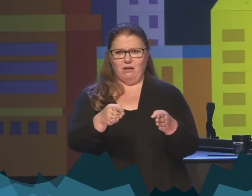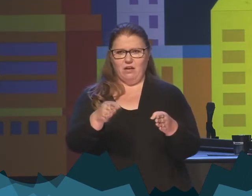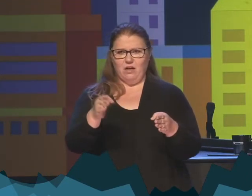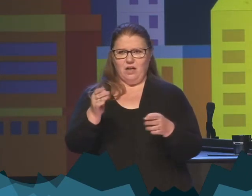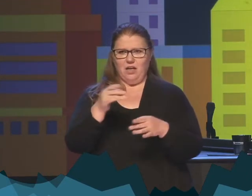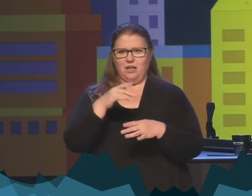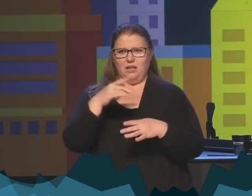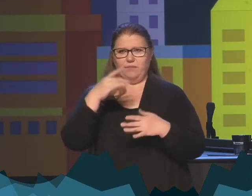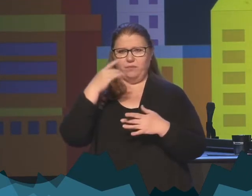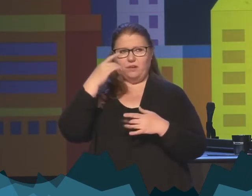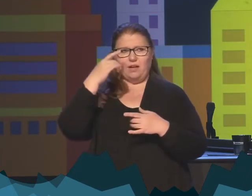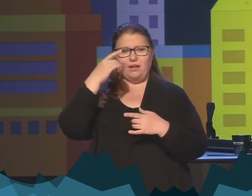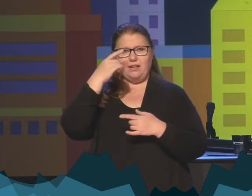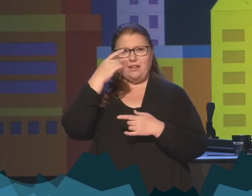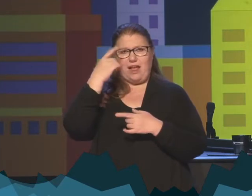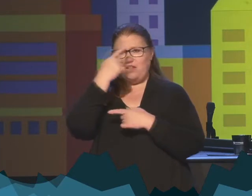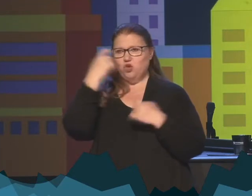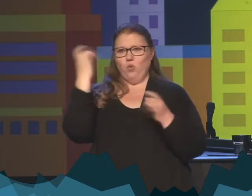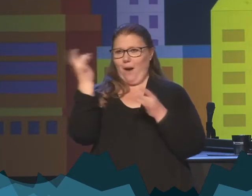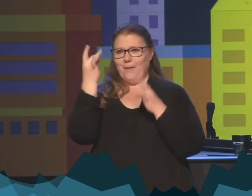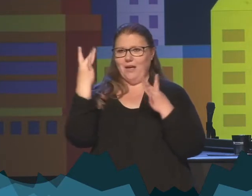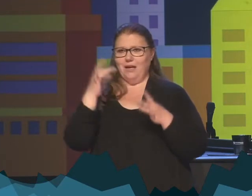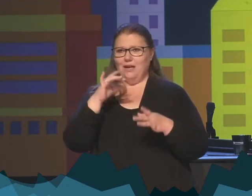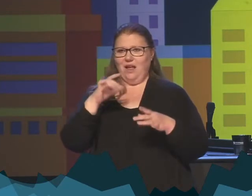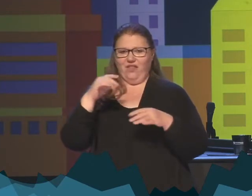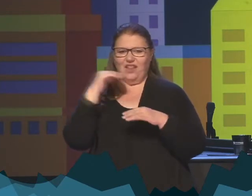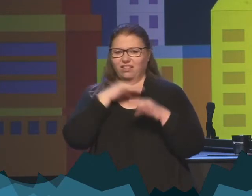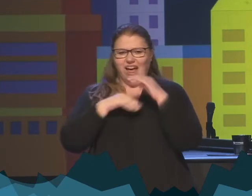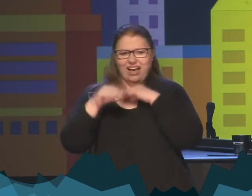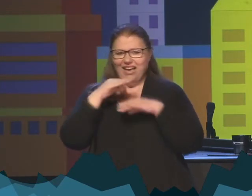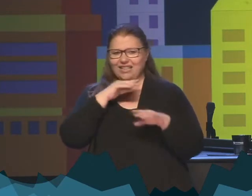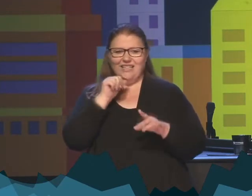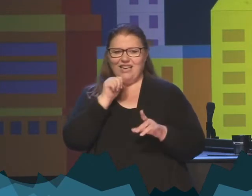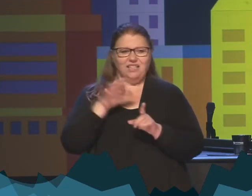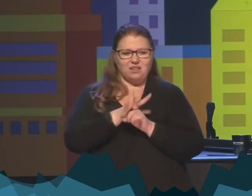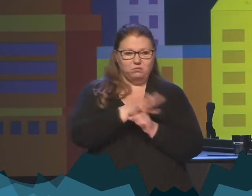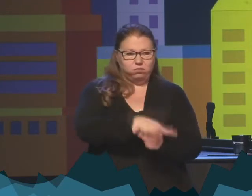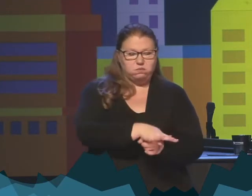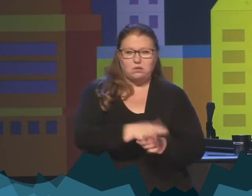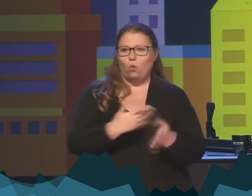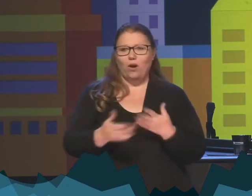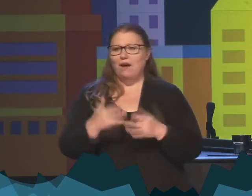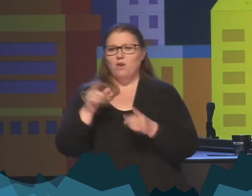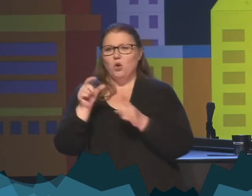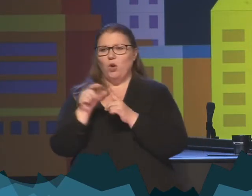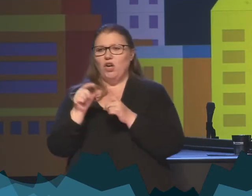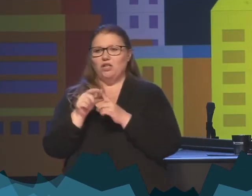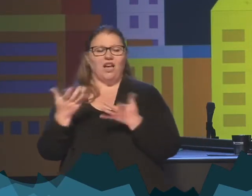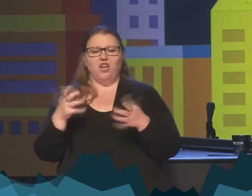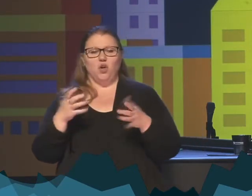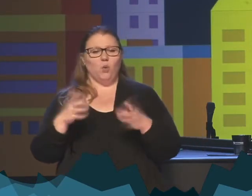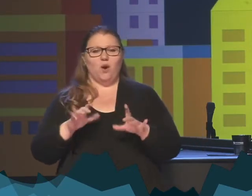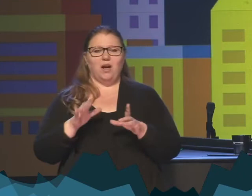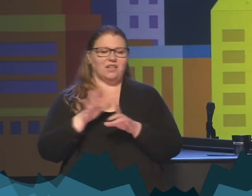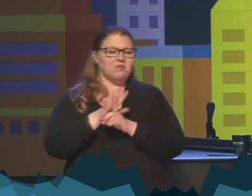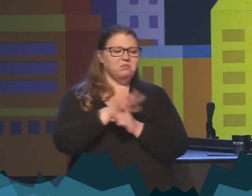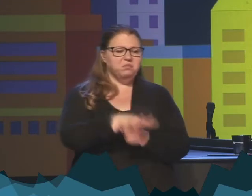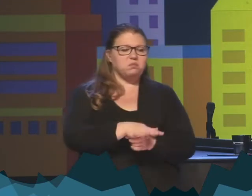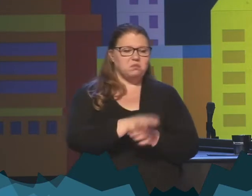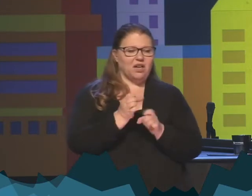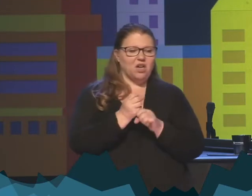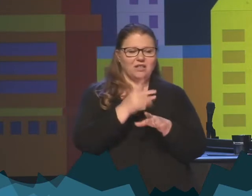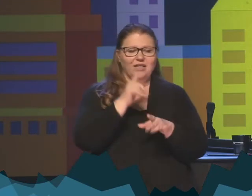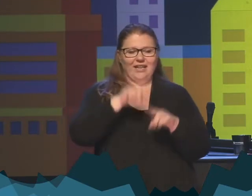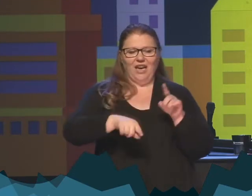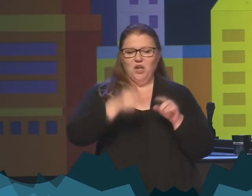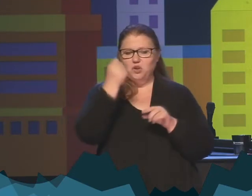doesn't choke it out? The devil, the enemy, the lies, the pain, whatever words you want to use, doesn't choke out and make it so it can't understand